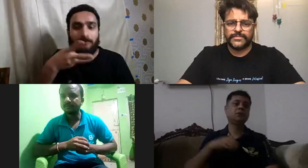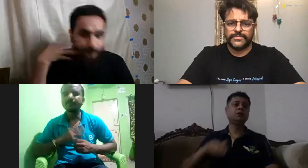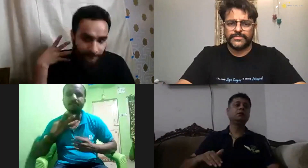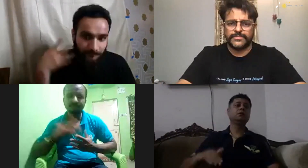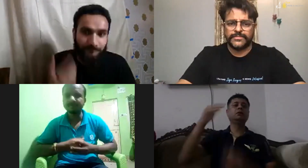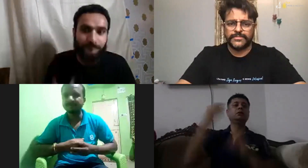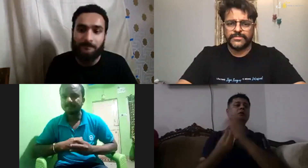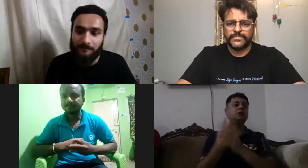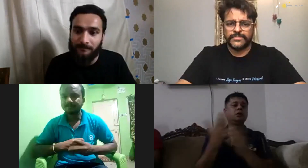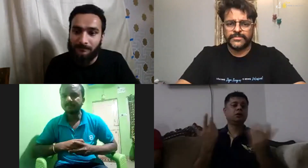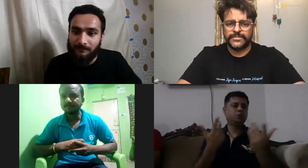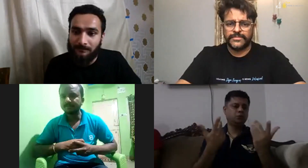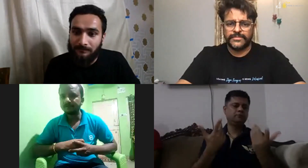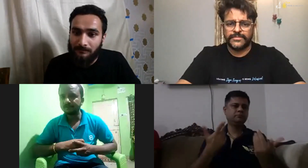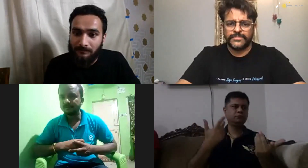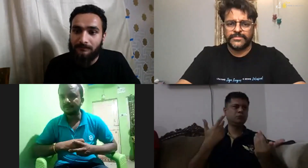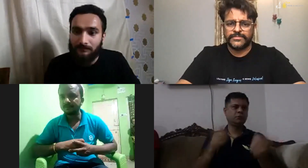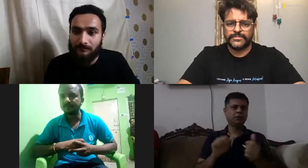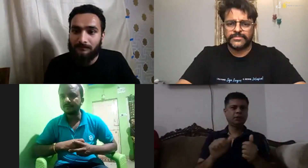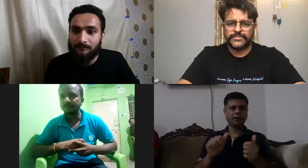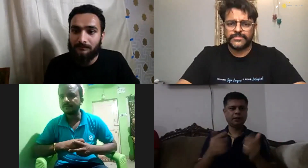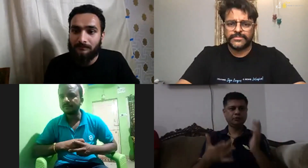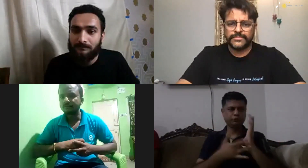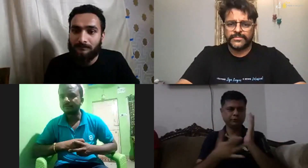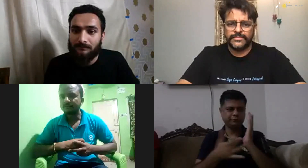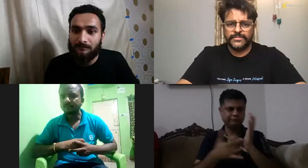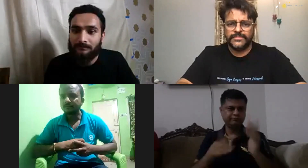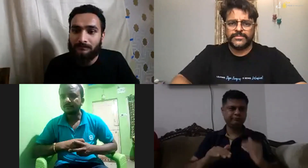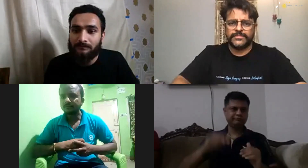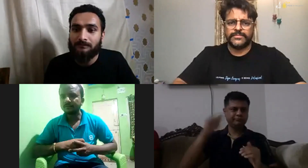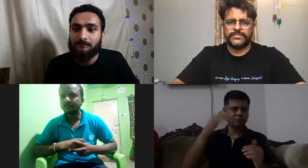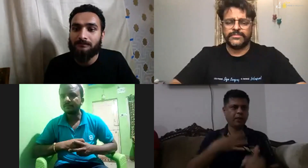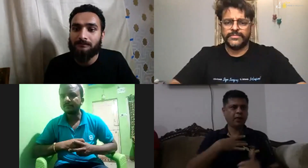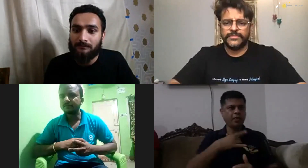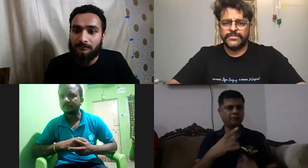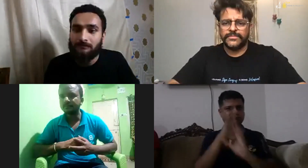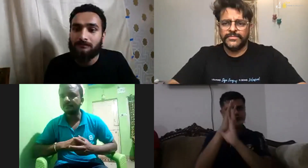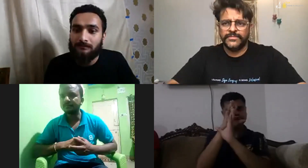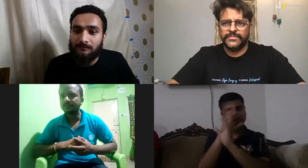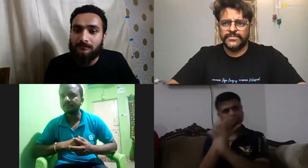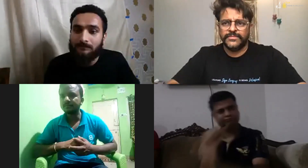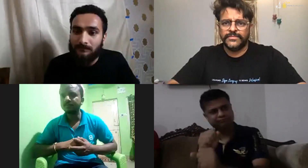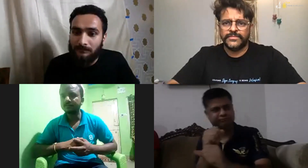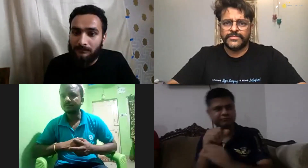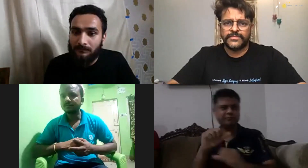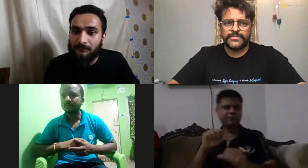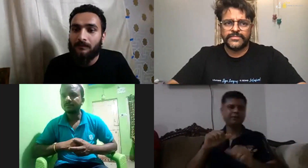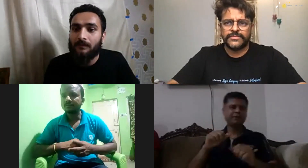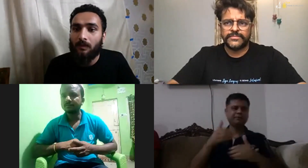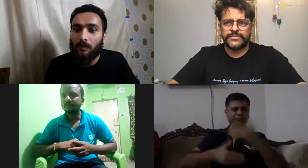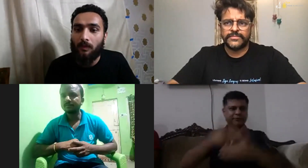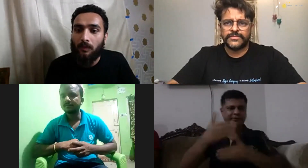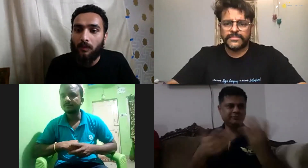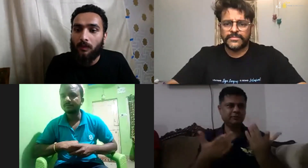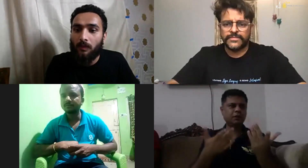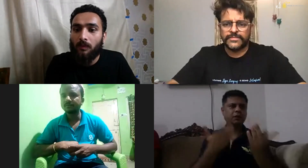and I sign. I am the of technology solutions. Growing up,